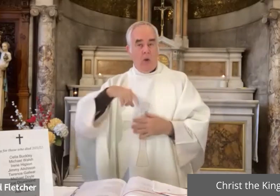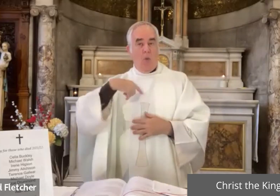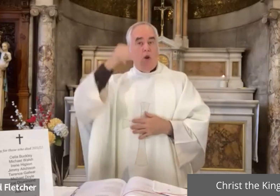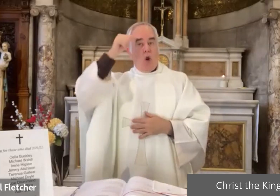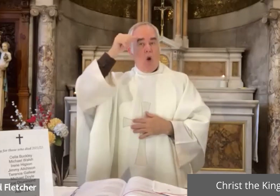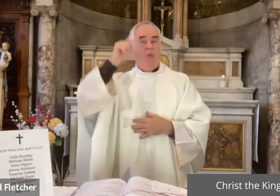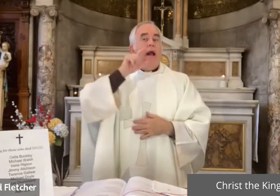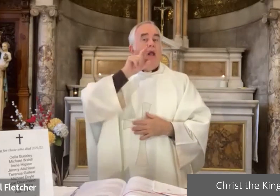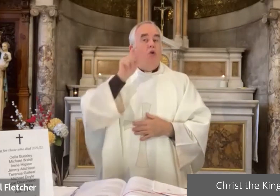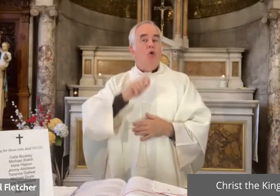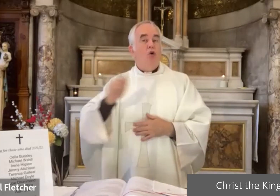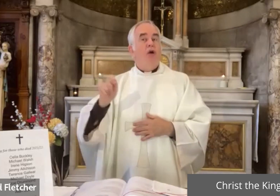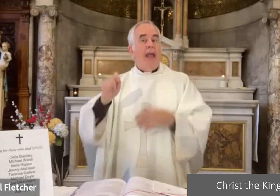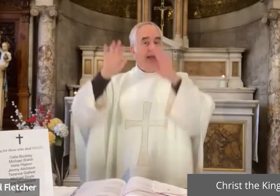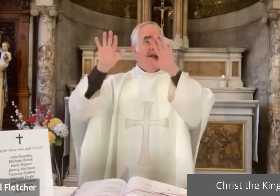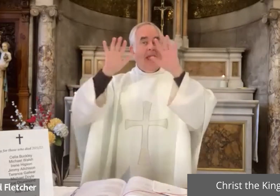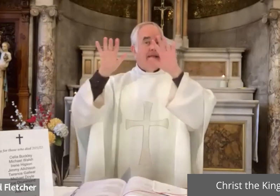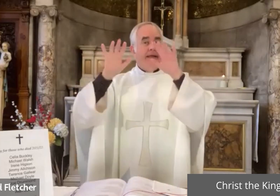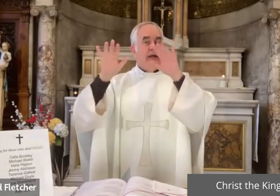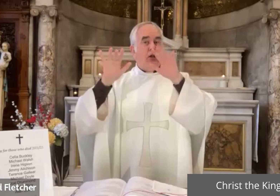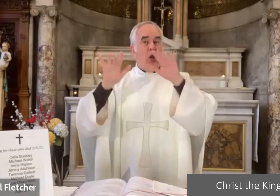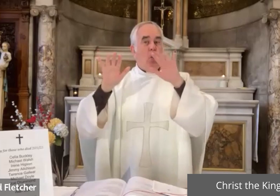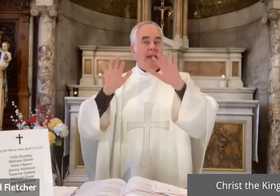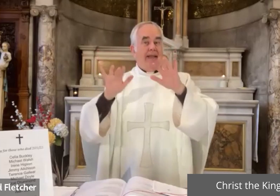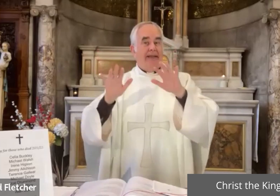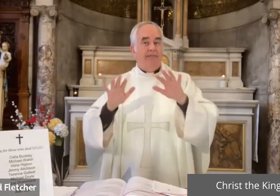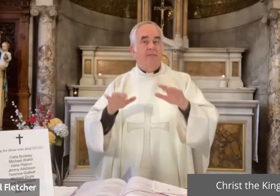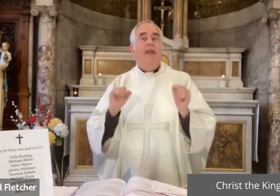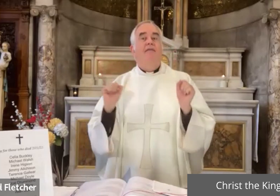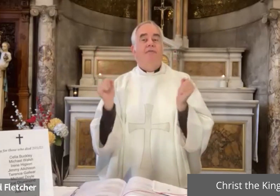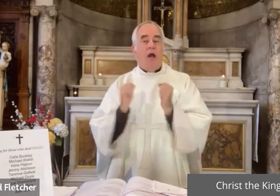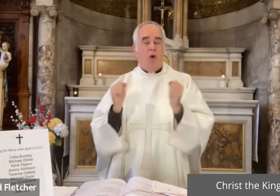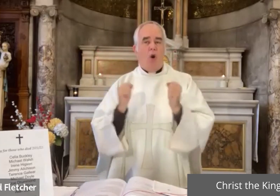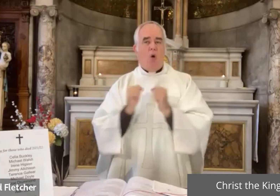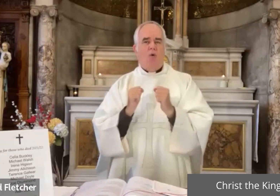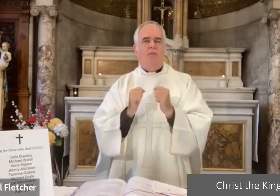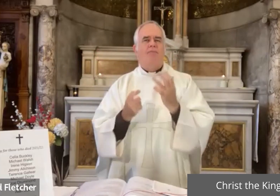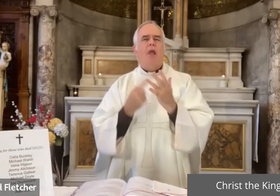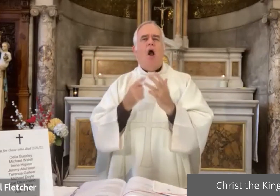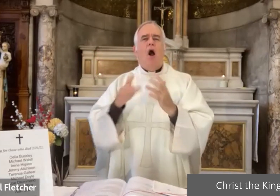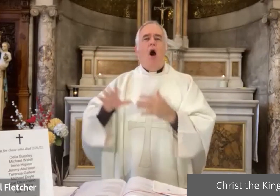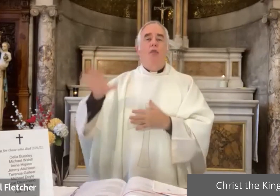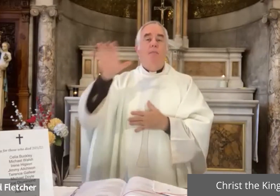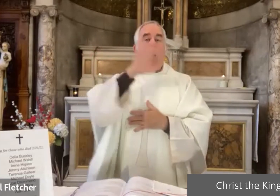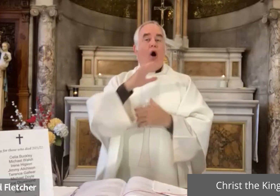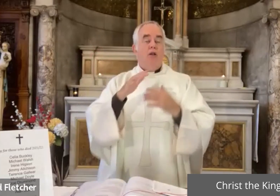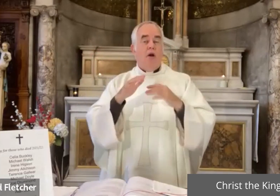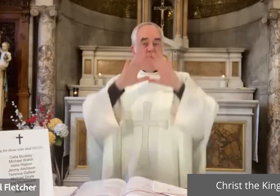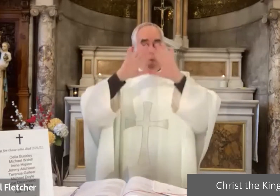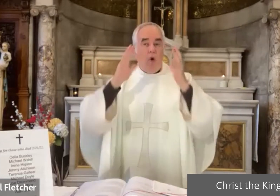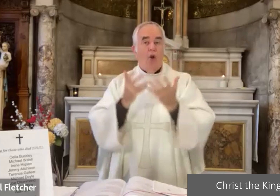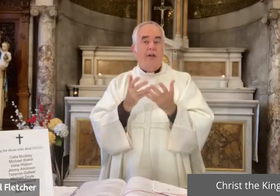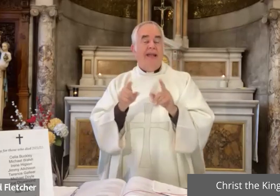Already, we know that in Ukraine, it is snowing very cold. Other